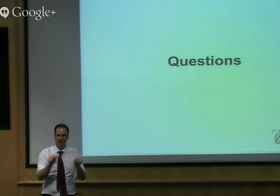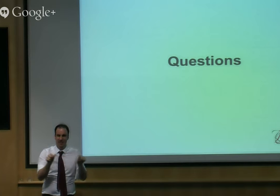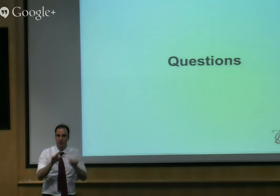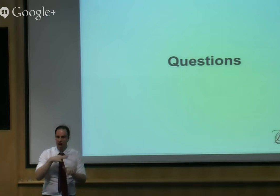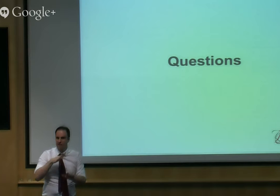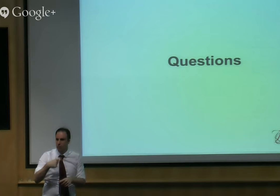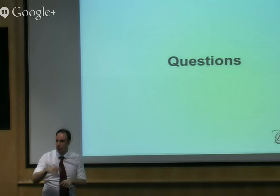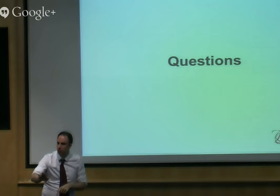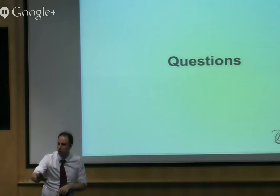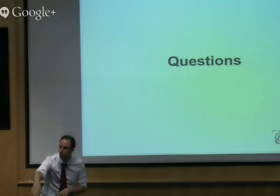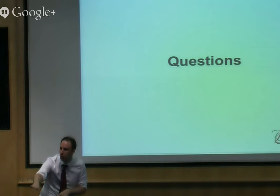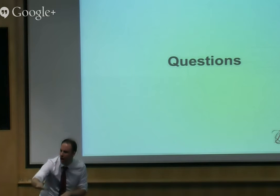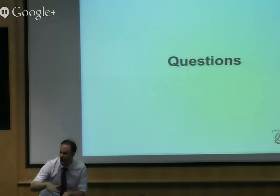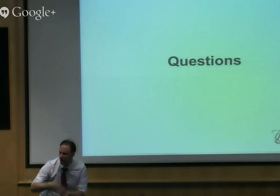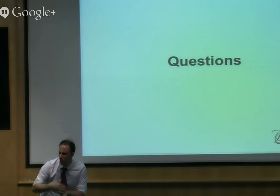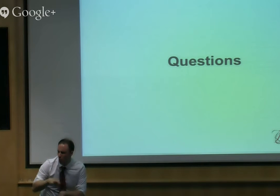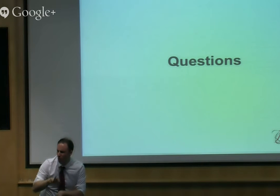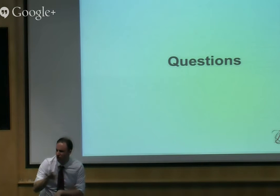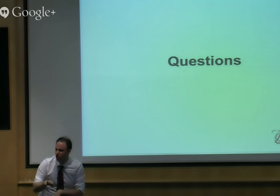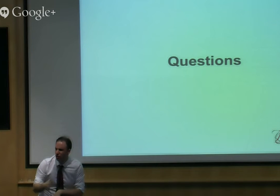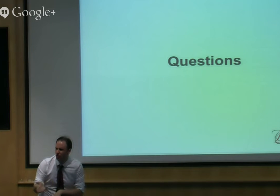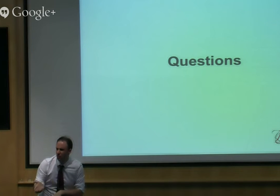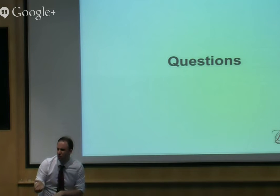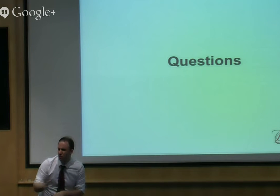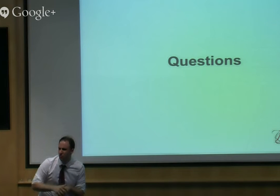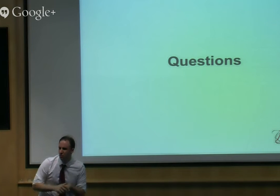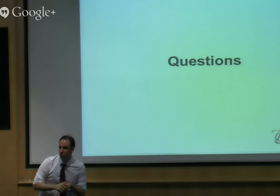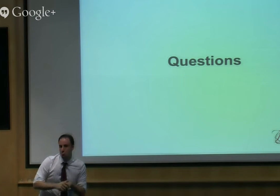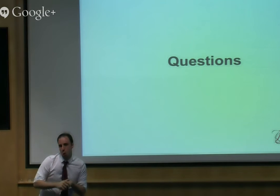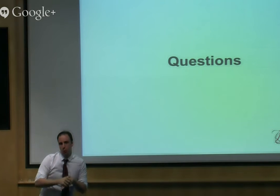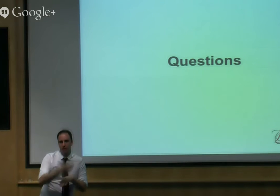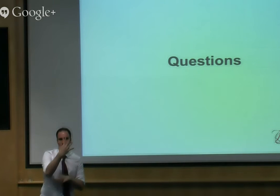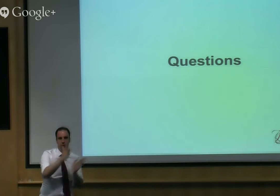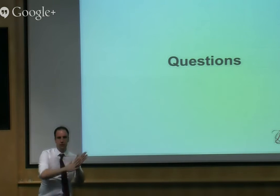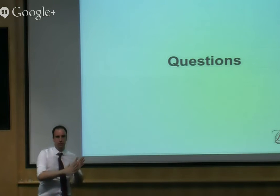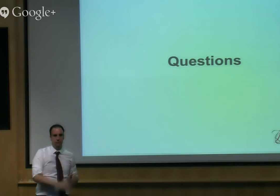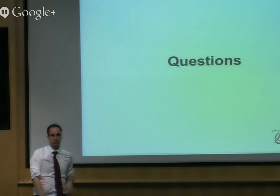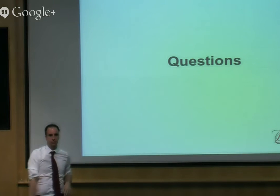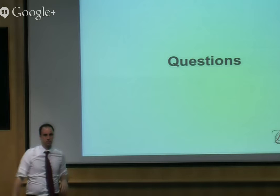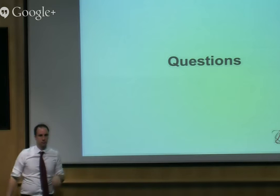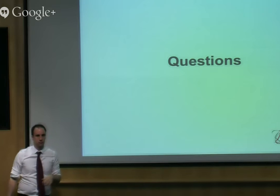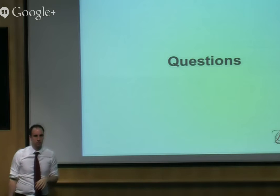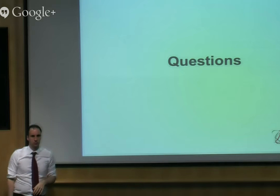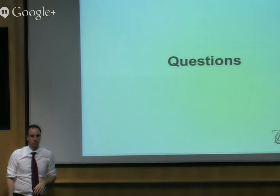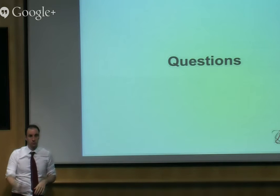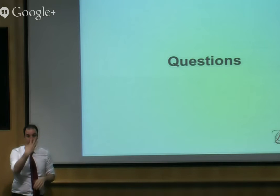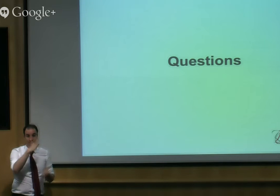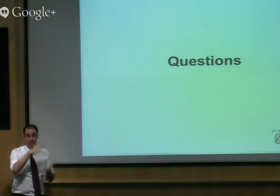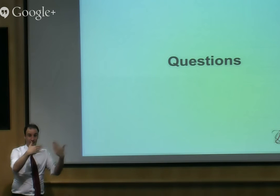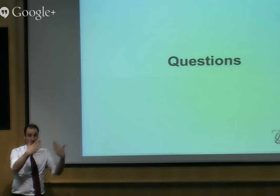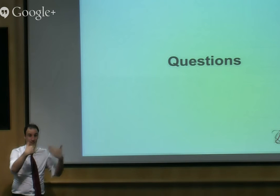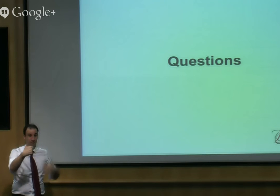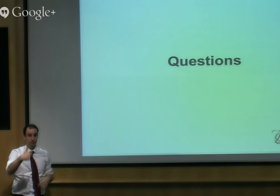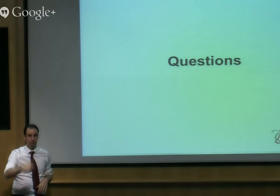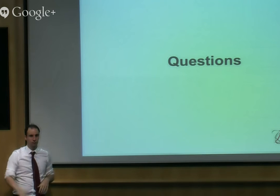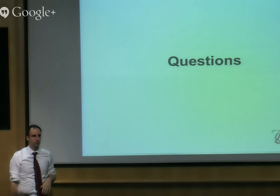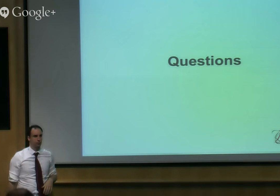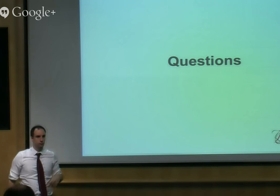I think we're very pressed for time. I don't know if we have time for questions, do we? Maybe 5 minutes of questions,